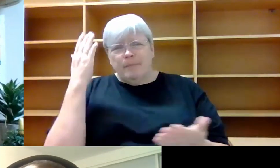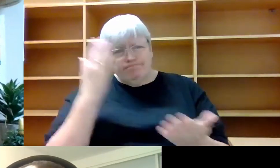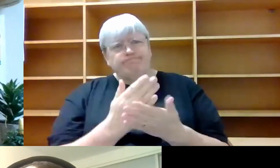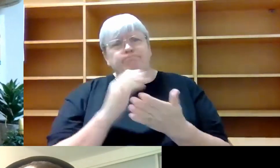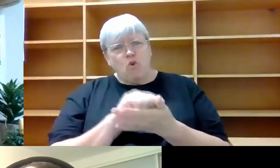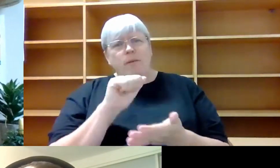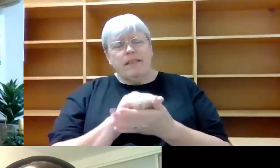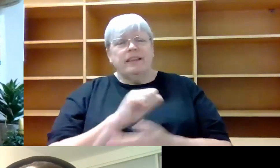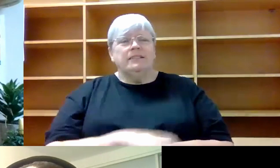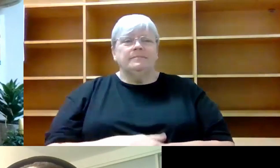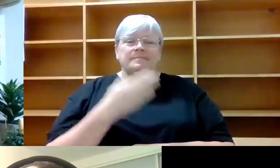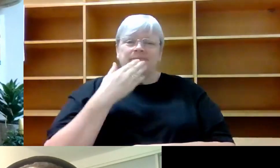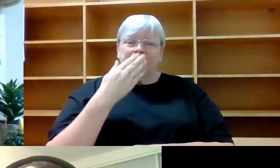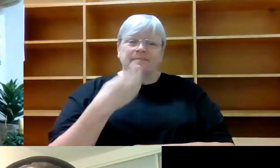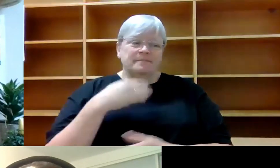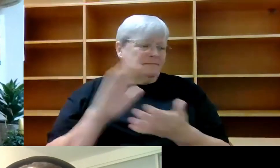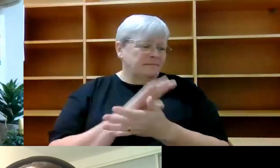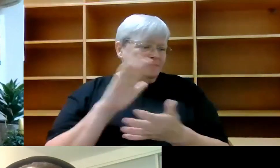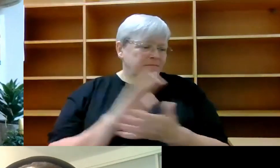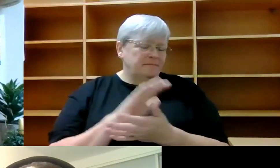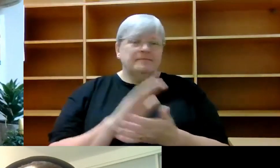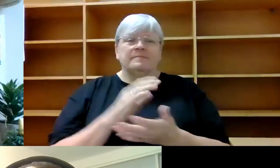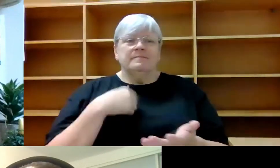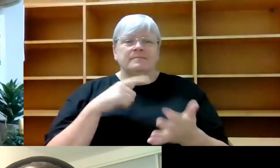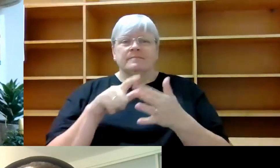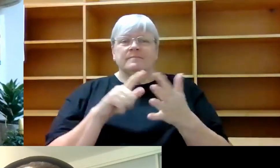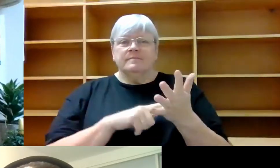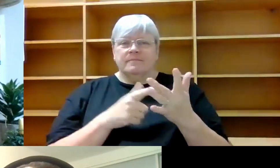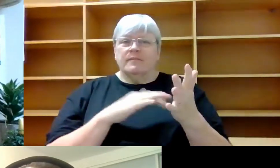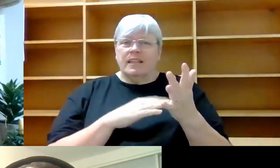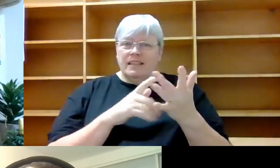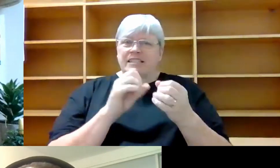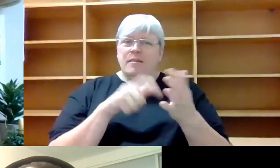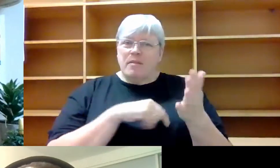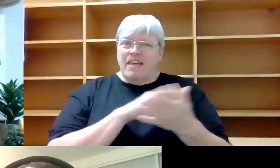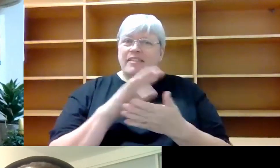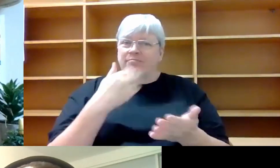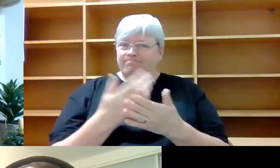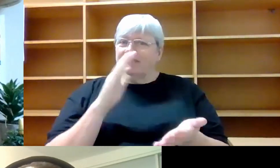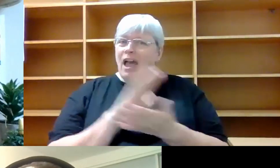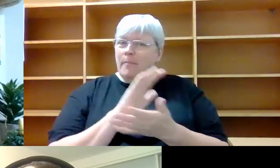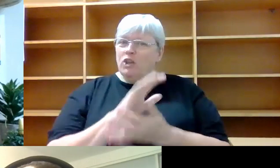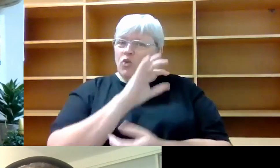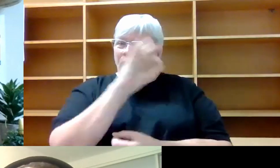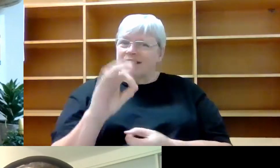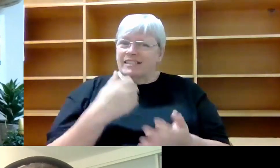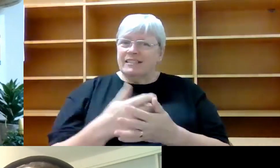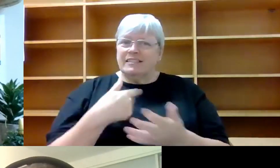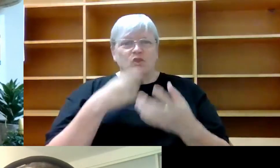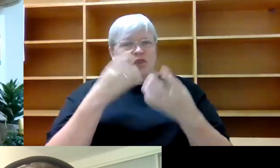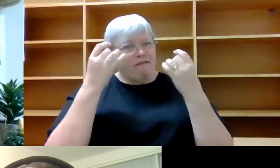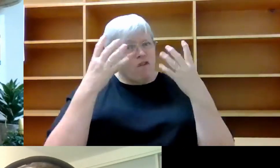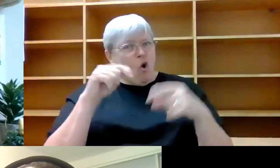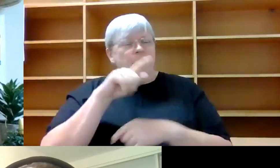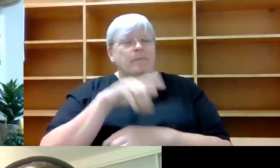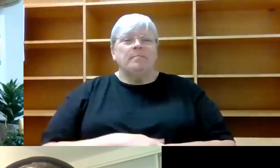Thanks. And I'm glad Elizabeth asked about that, because that was something in the back of my mind too, which I didn't quite get to. So thank you.